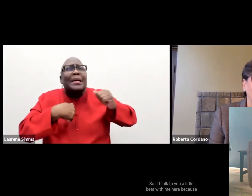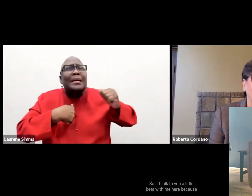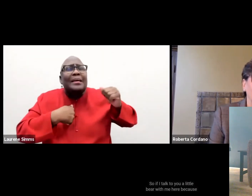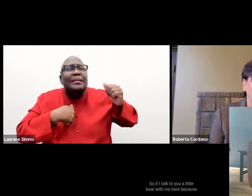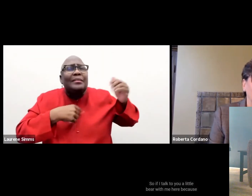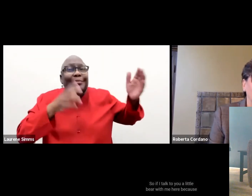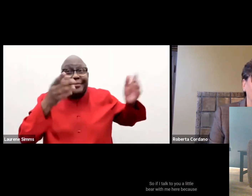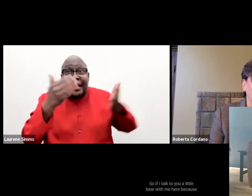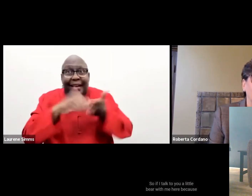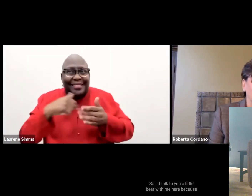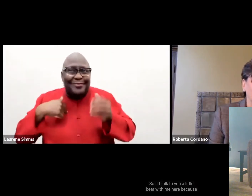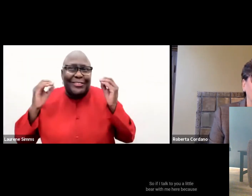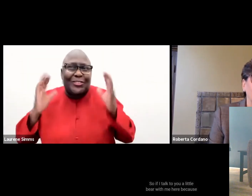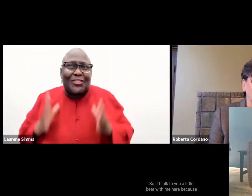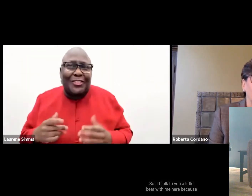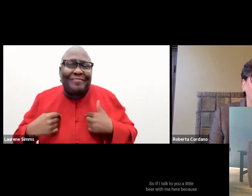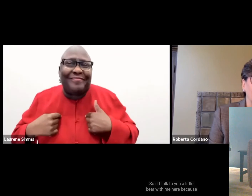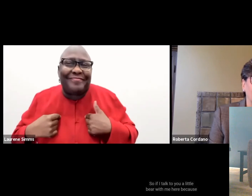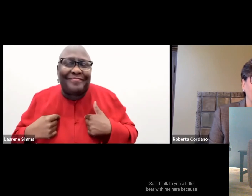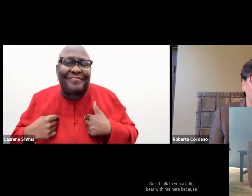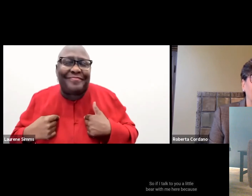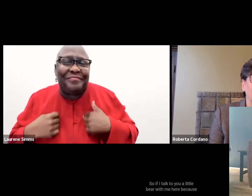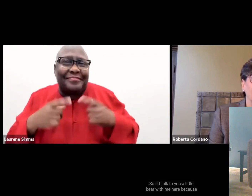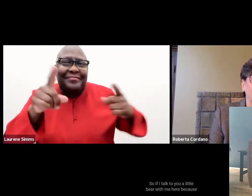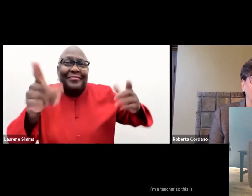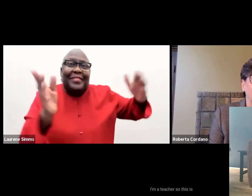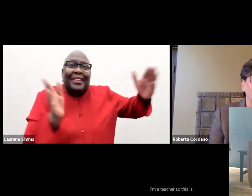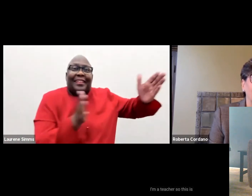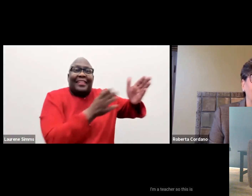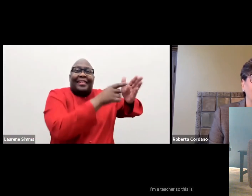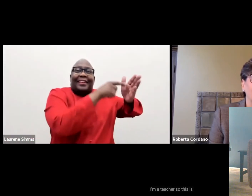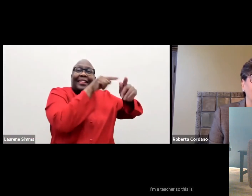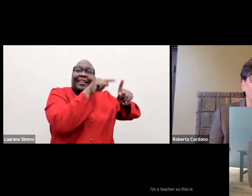So if I talk to you a little, bear with me because